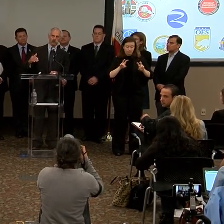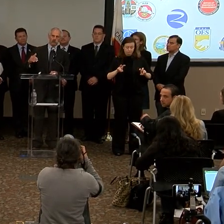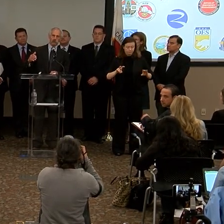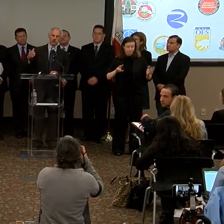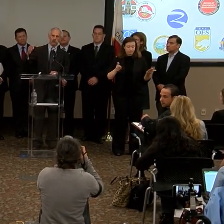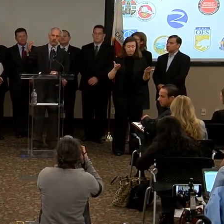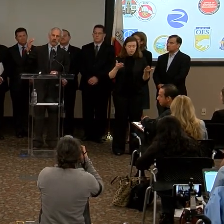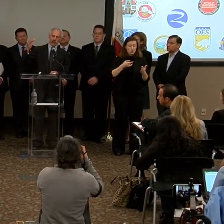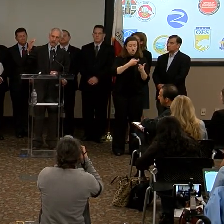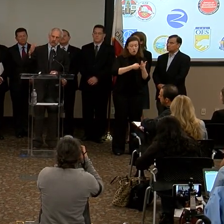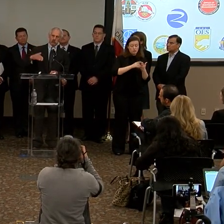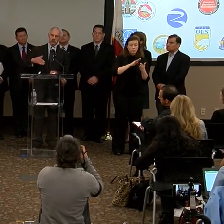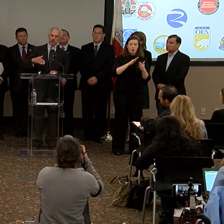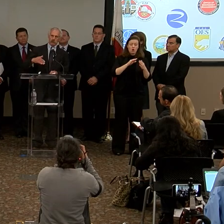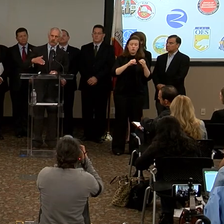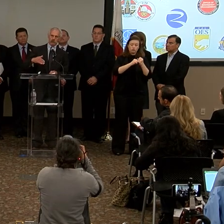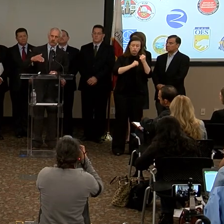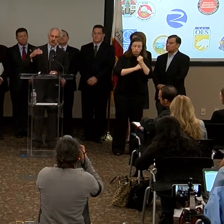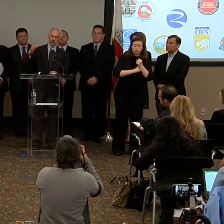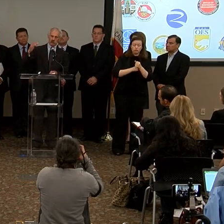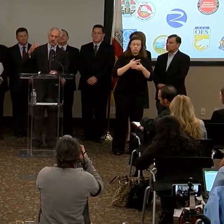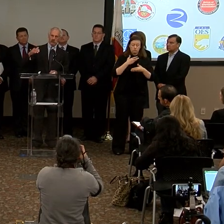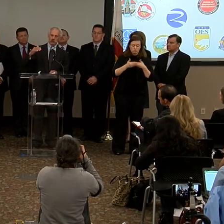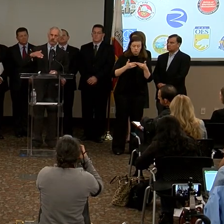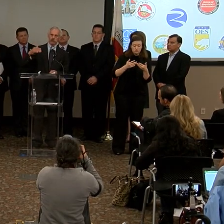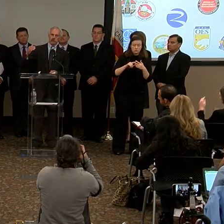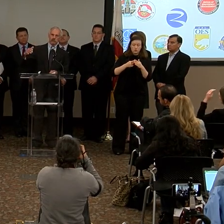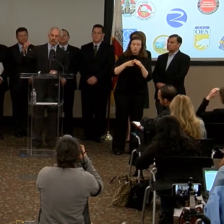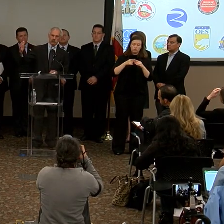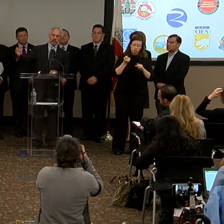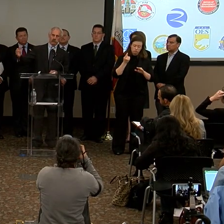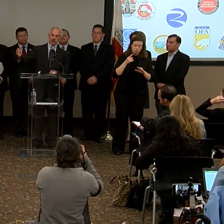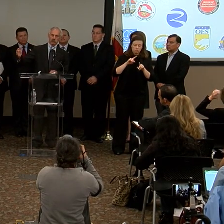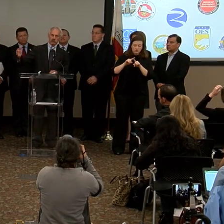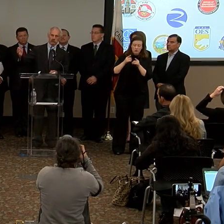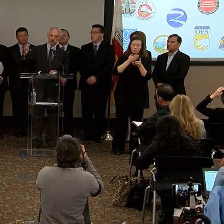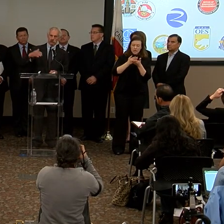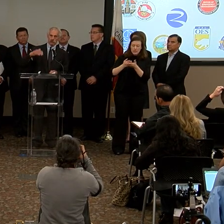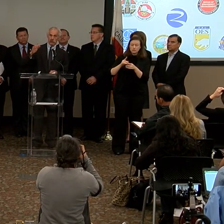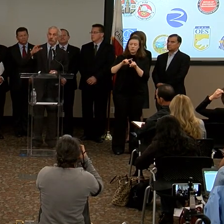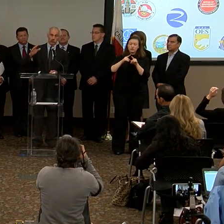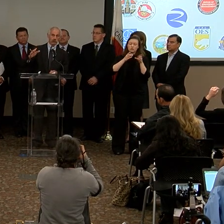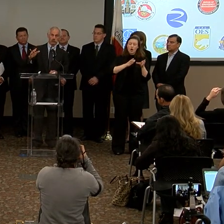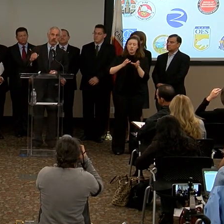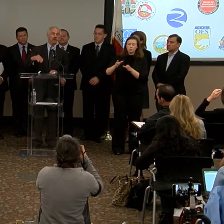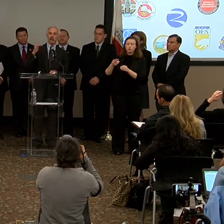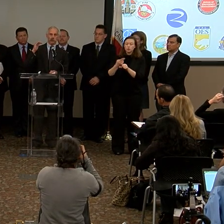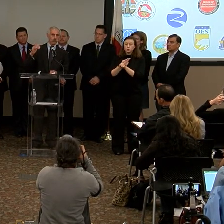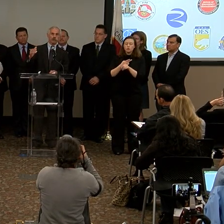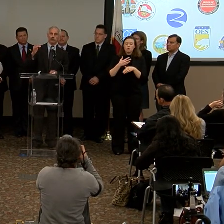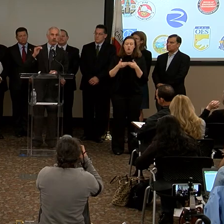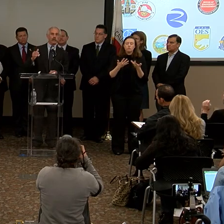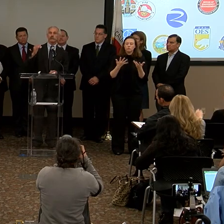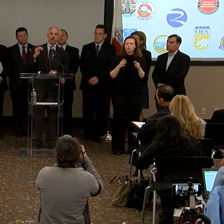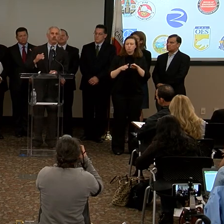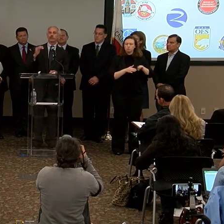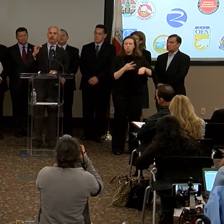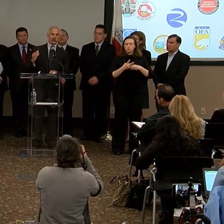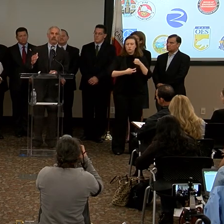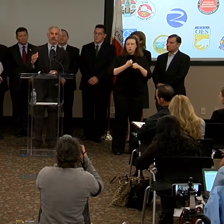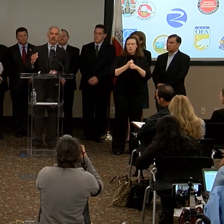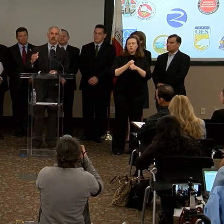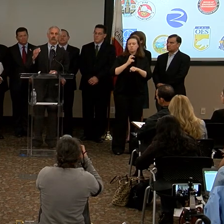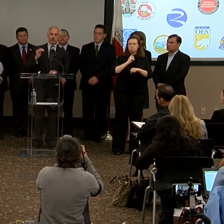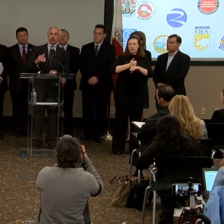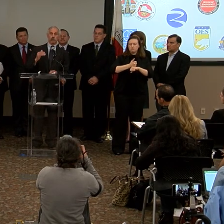their infrastructure and to begin to understand the different pieces that different customers use and set rates for those.